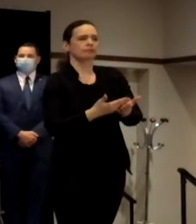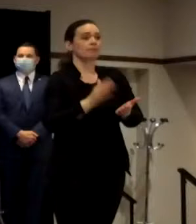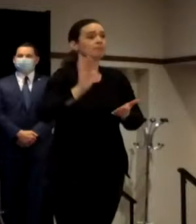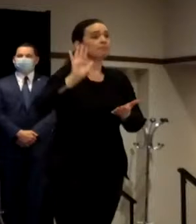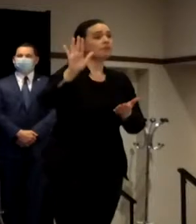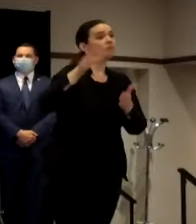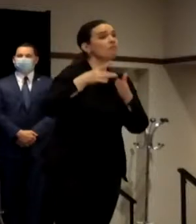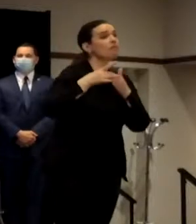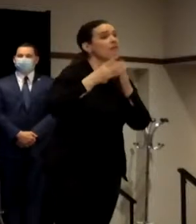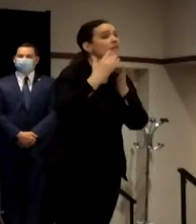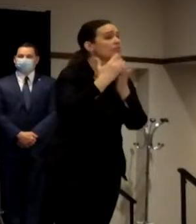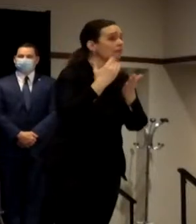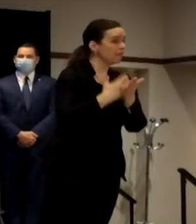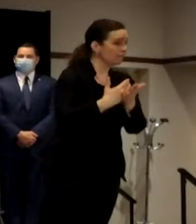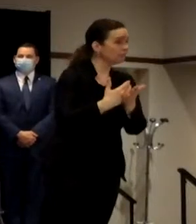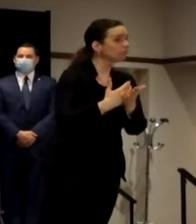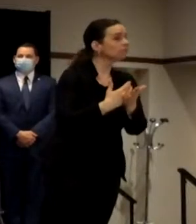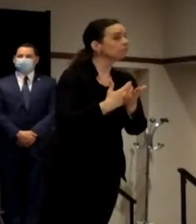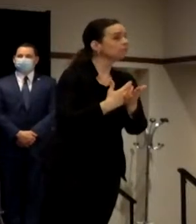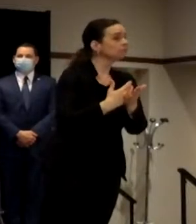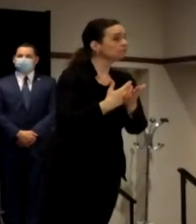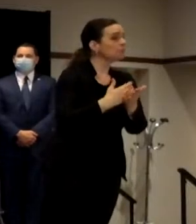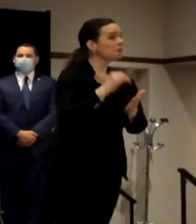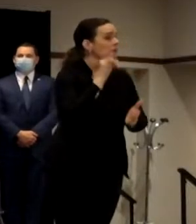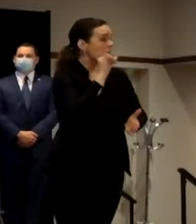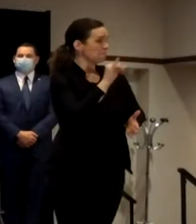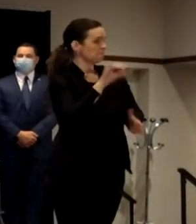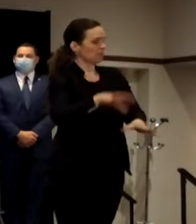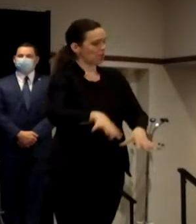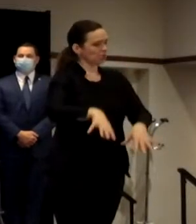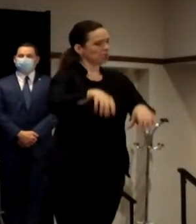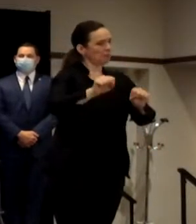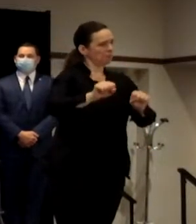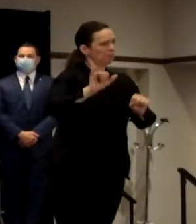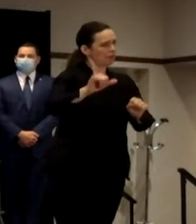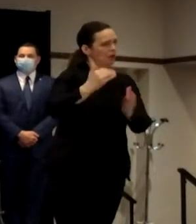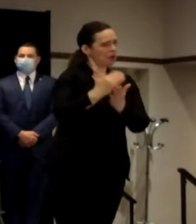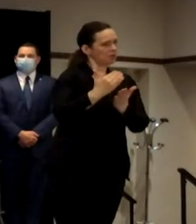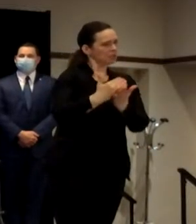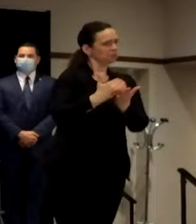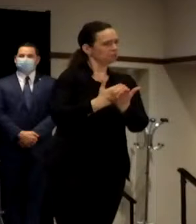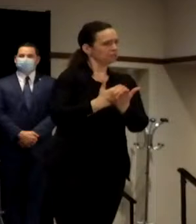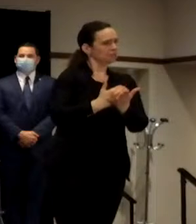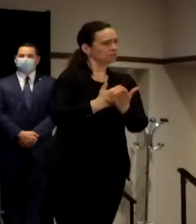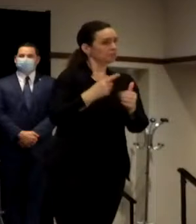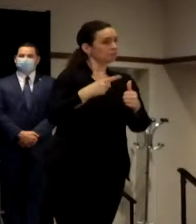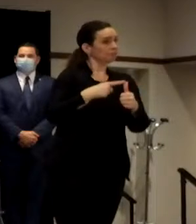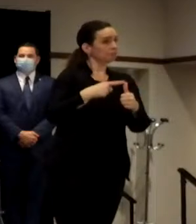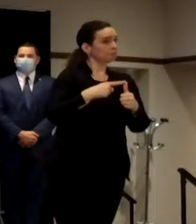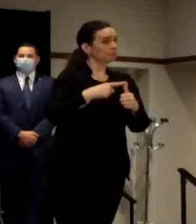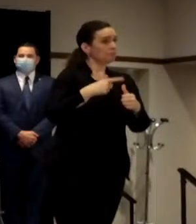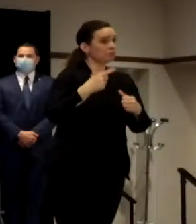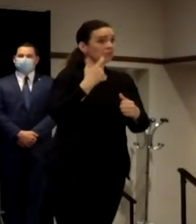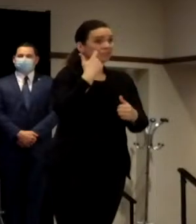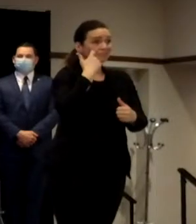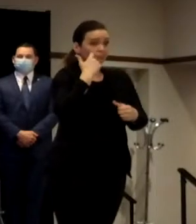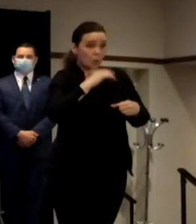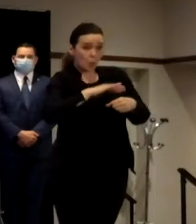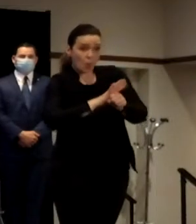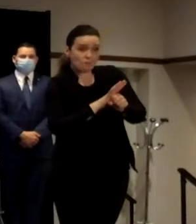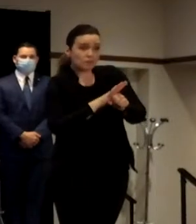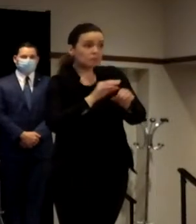we going to look when we are looking for policy proposal? We are going to look, one, what is the current COVID-19 transmission and severity in